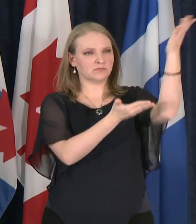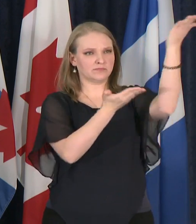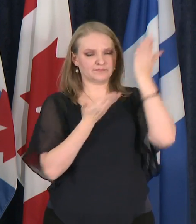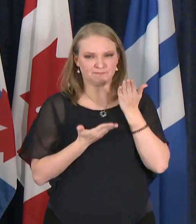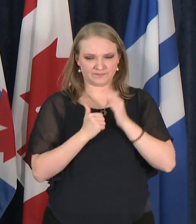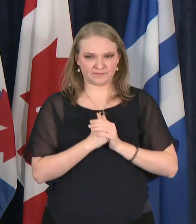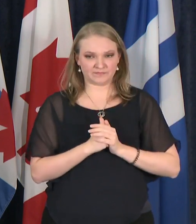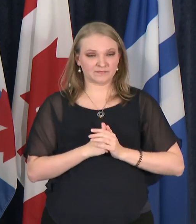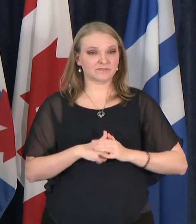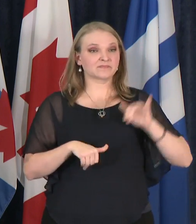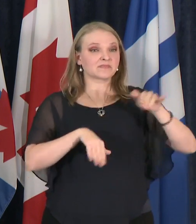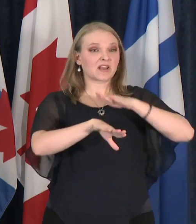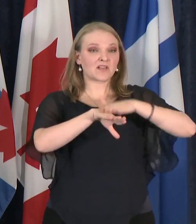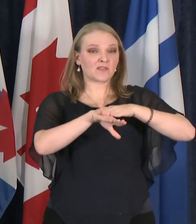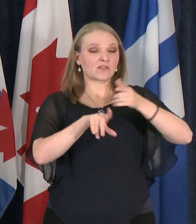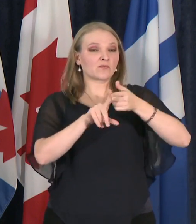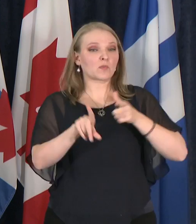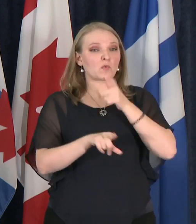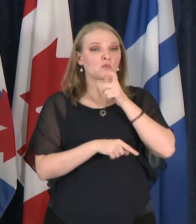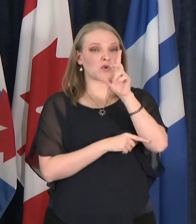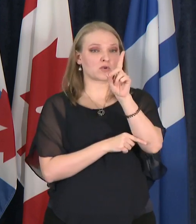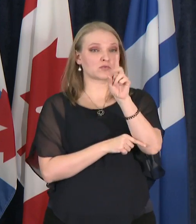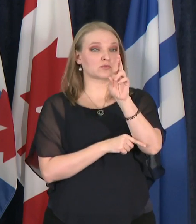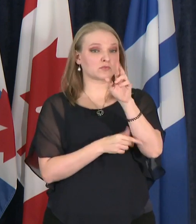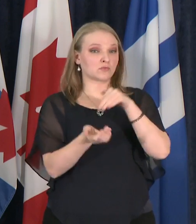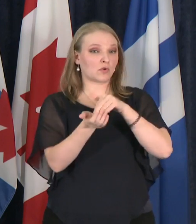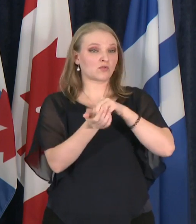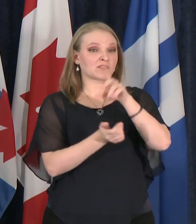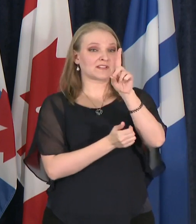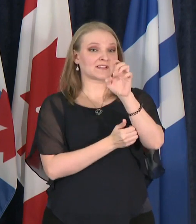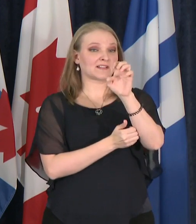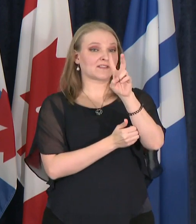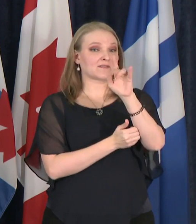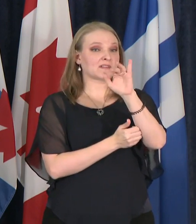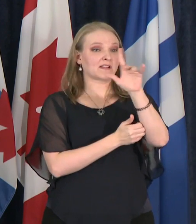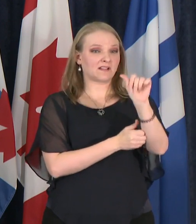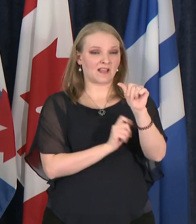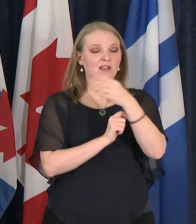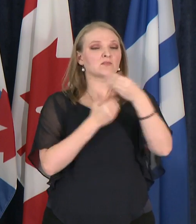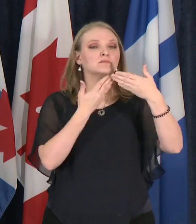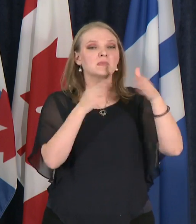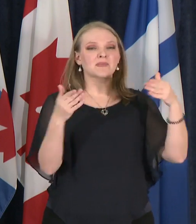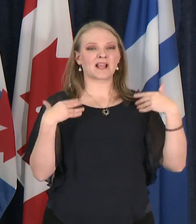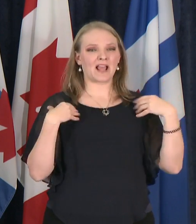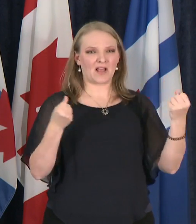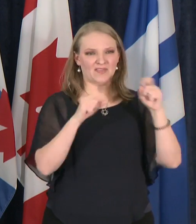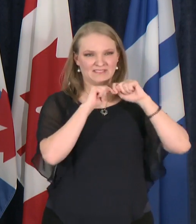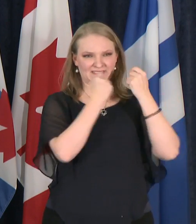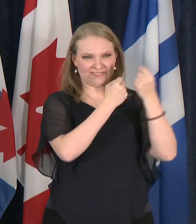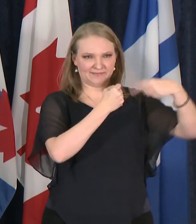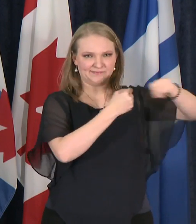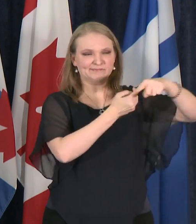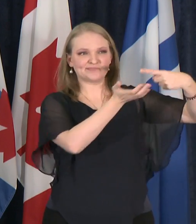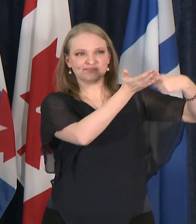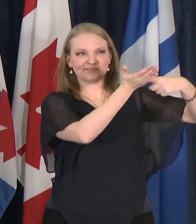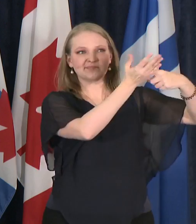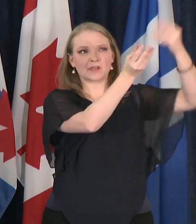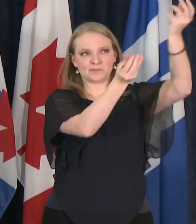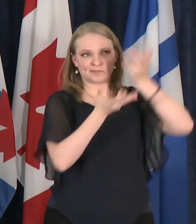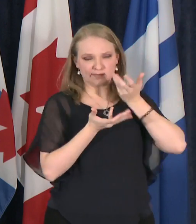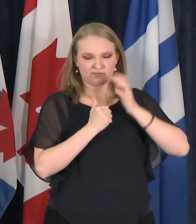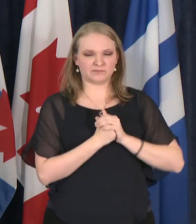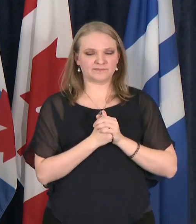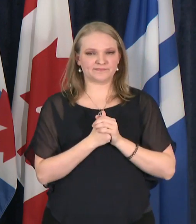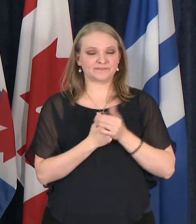guidance is coming from Dr. Davila and the Toronto Public Health team. In the event that any further changes to city services